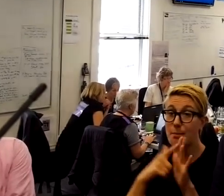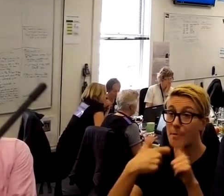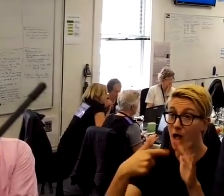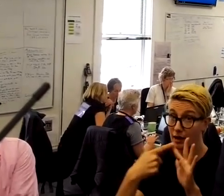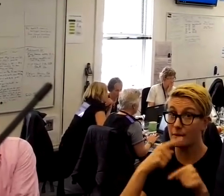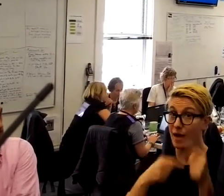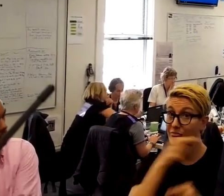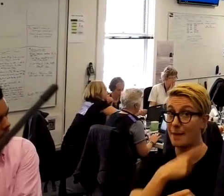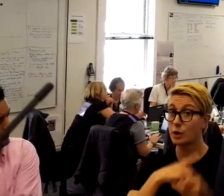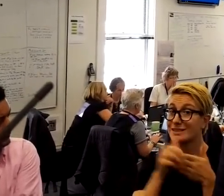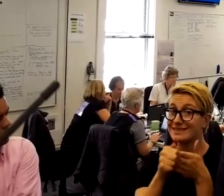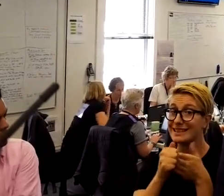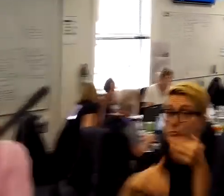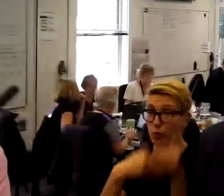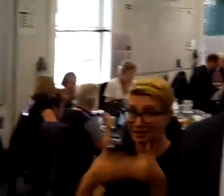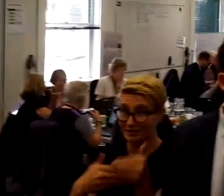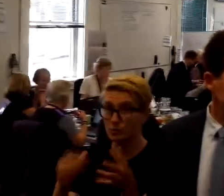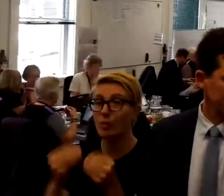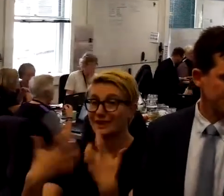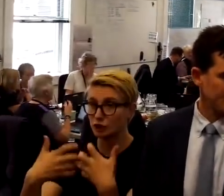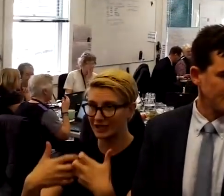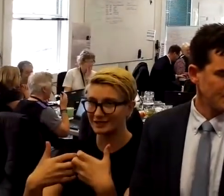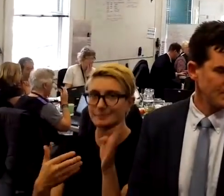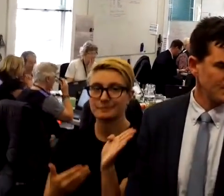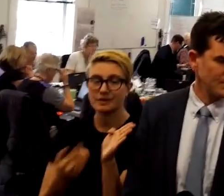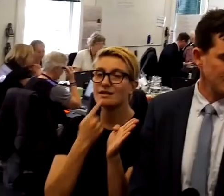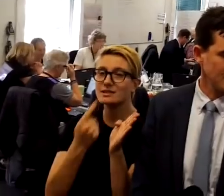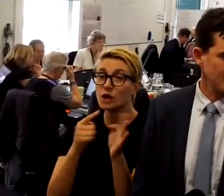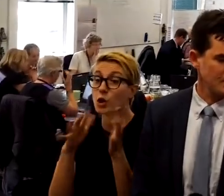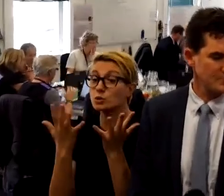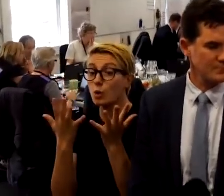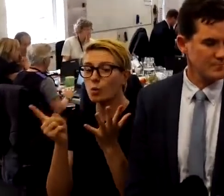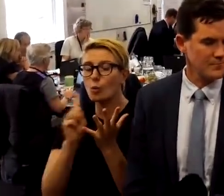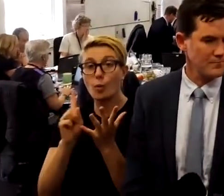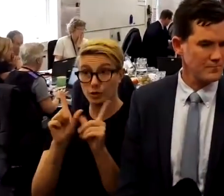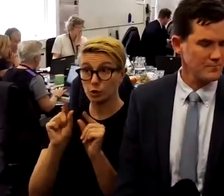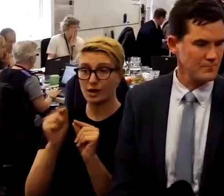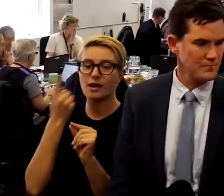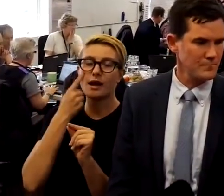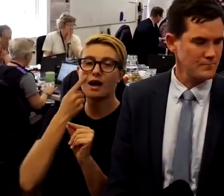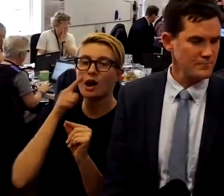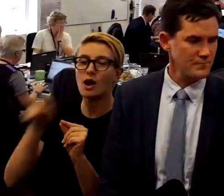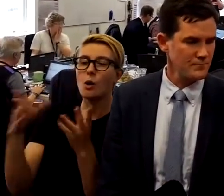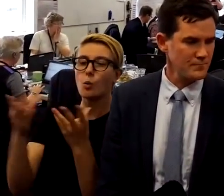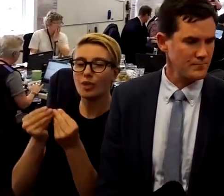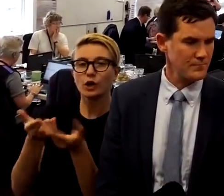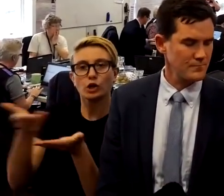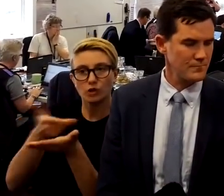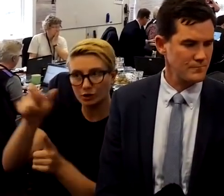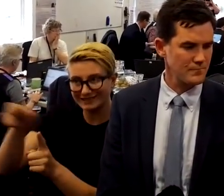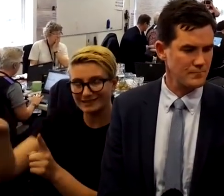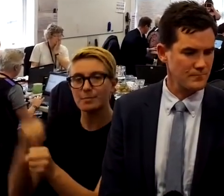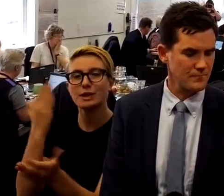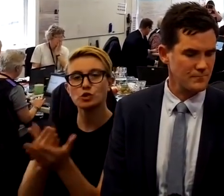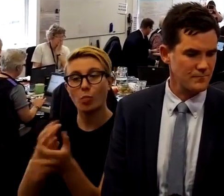his engineers as well. So basically what we're looking at doing, we're working with all the consultants to make sure that we've got a sensible plan. So